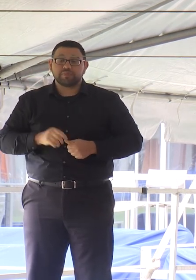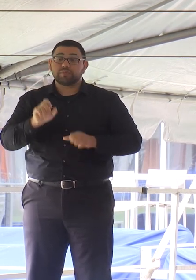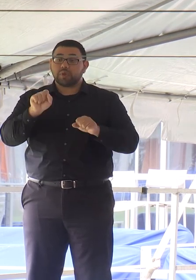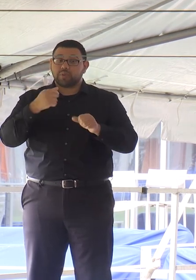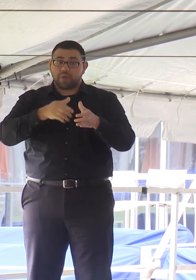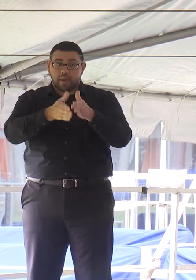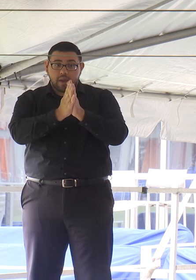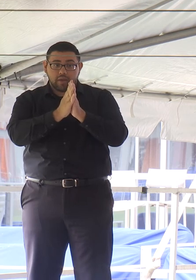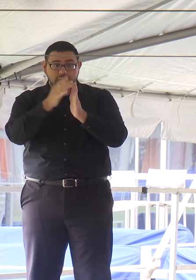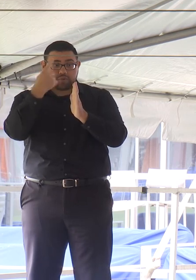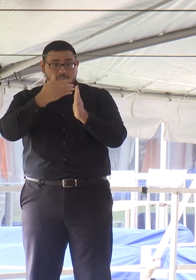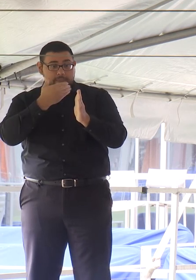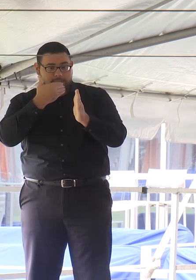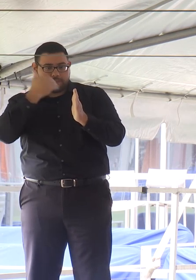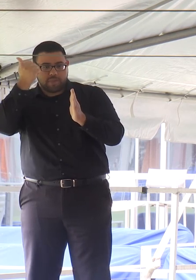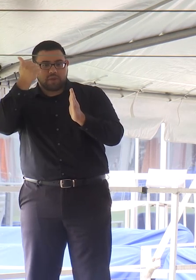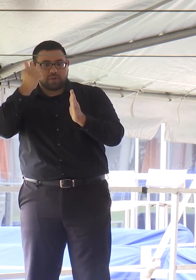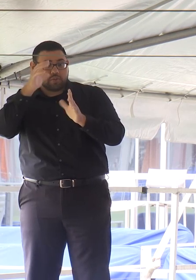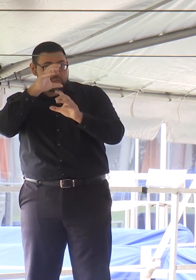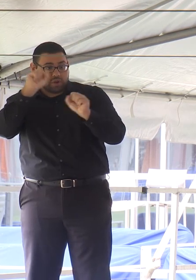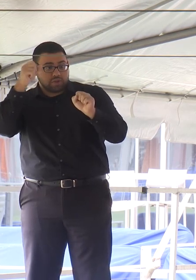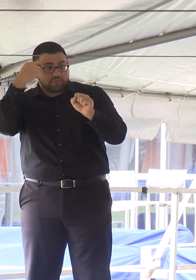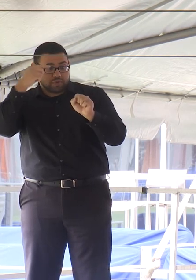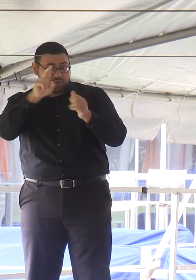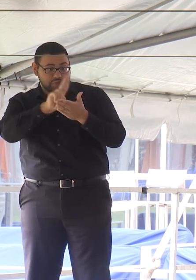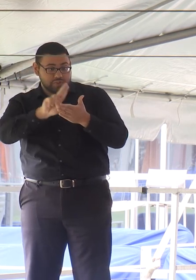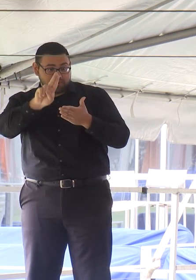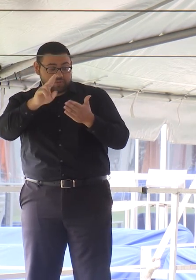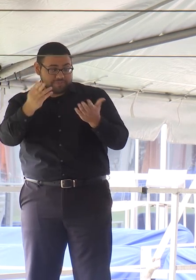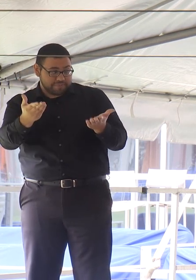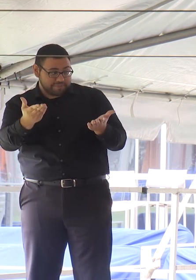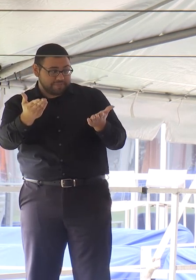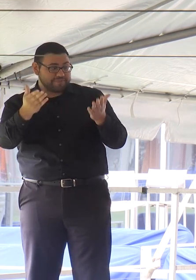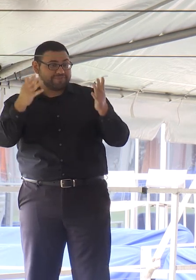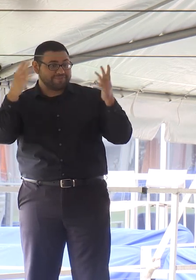we ask for a better president of the university?